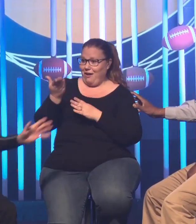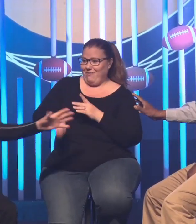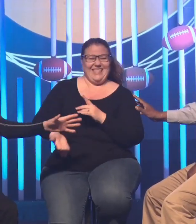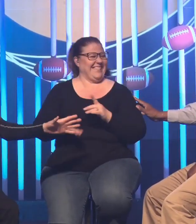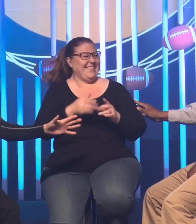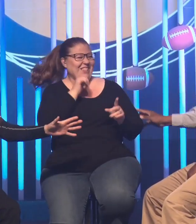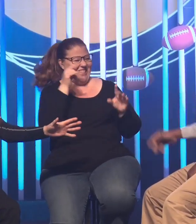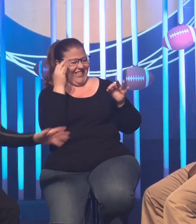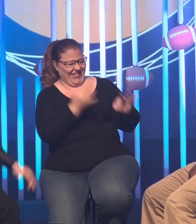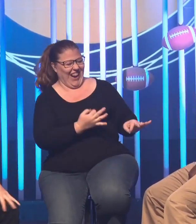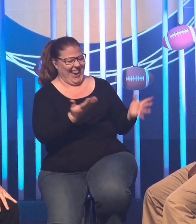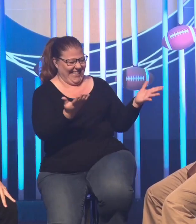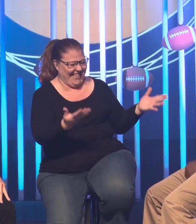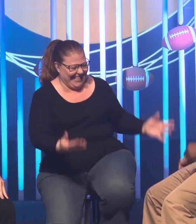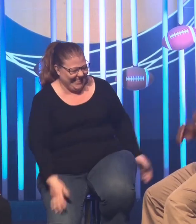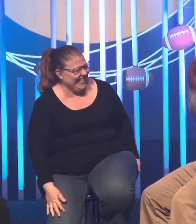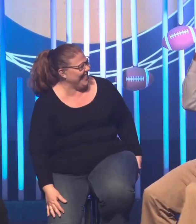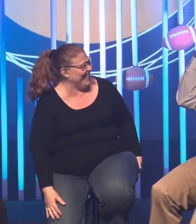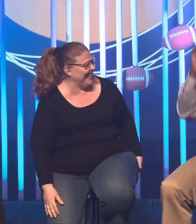Don't distract her. Yeah.